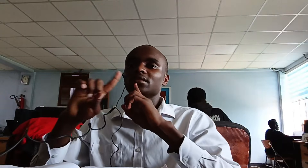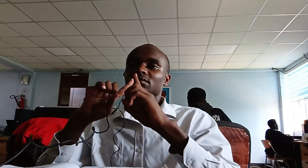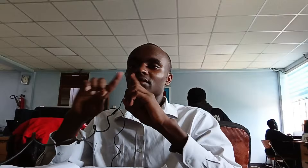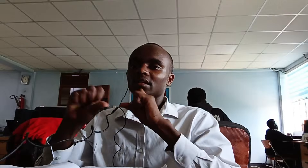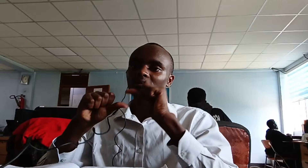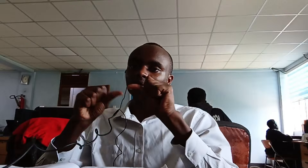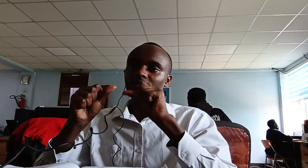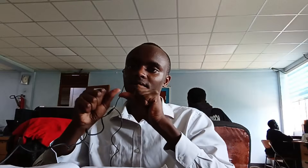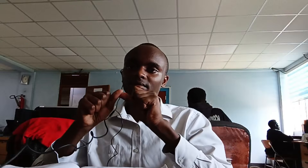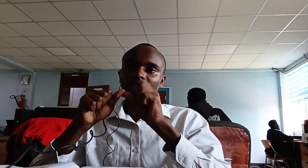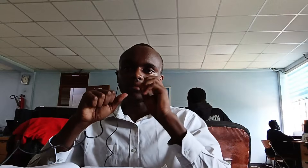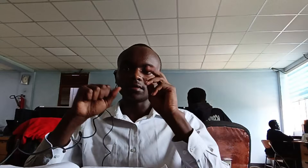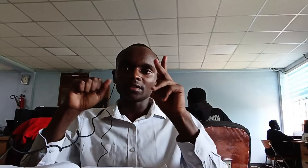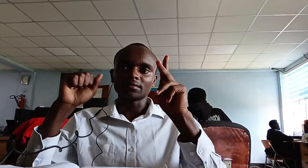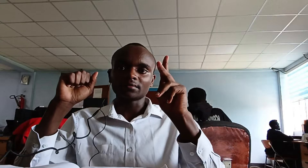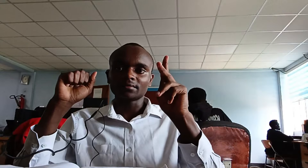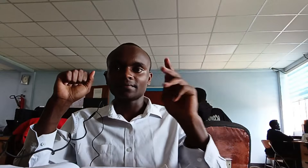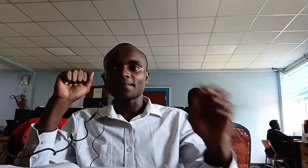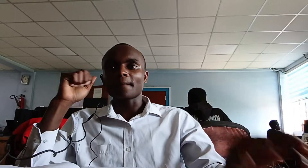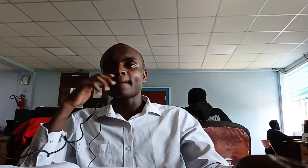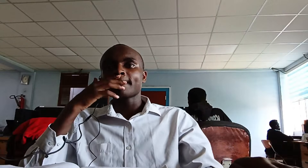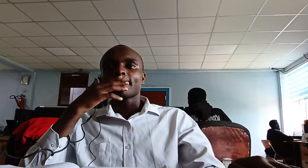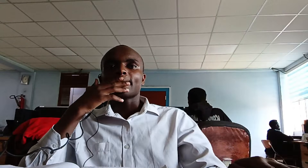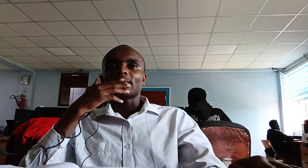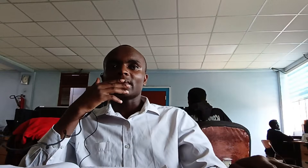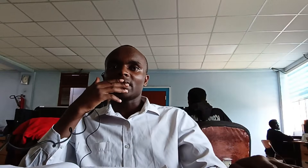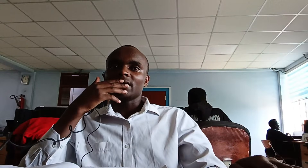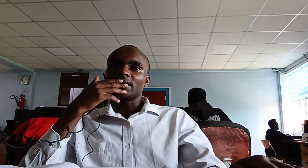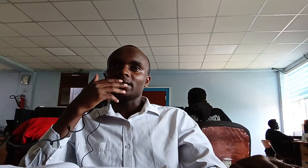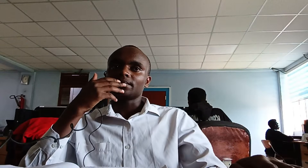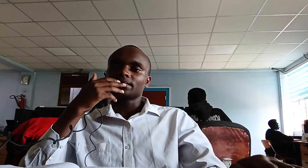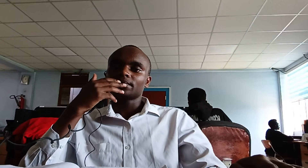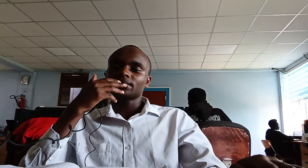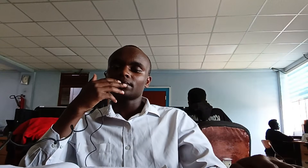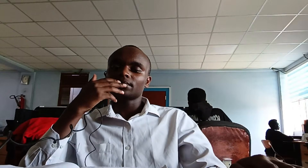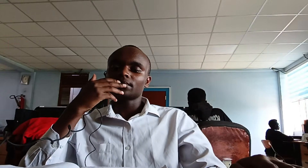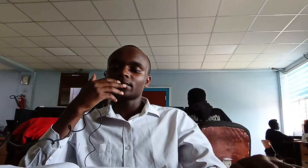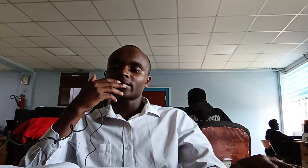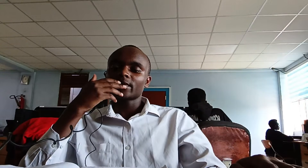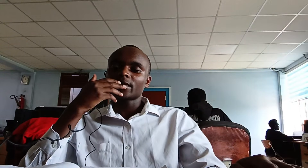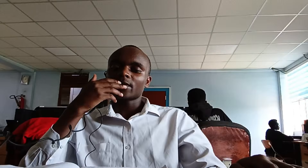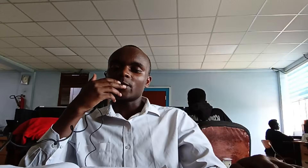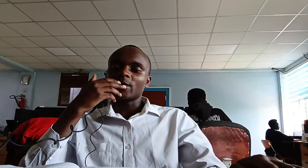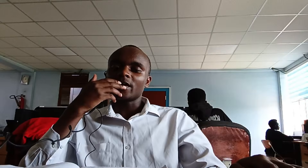talking about. Okay, yeah, we have the